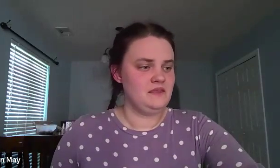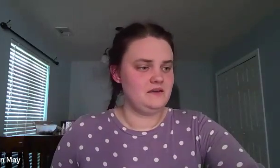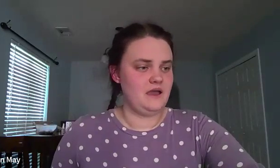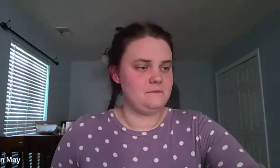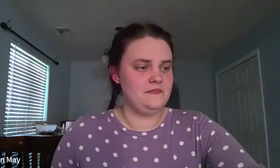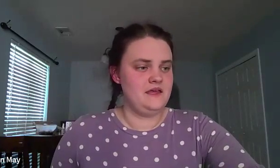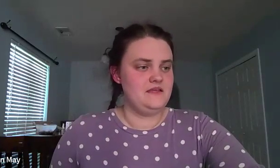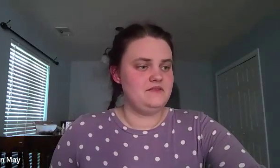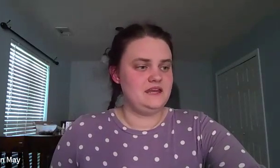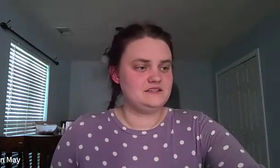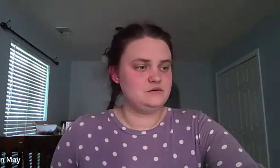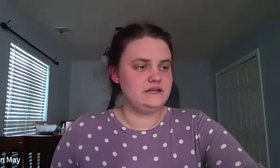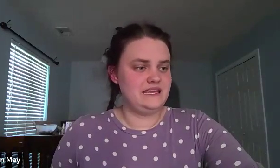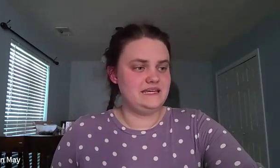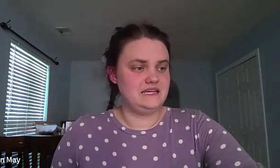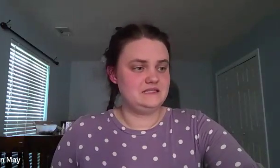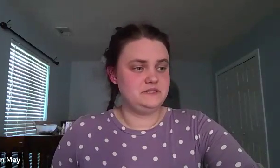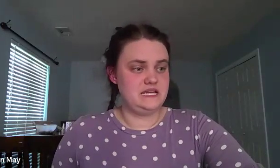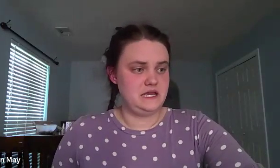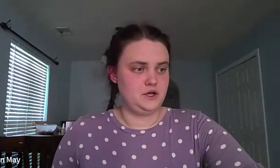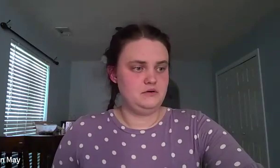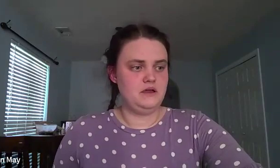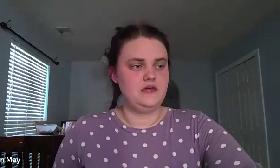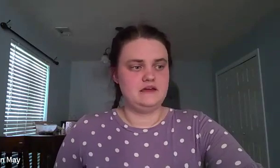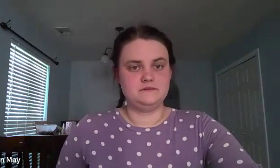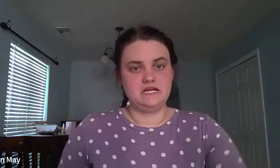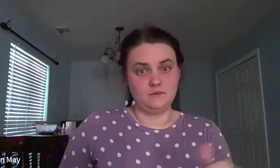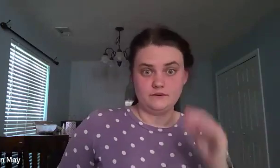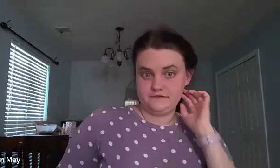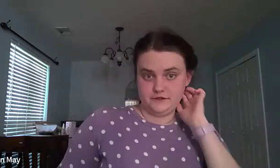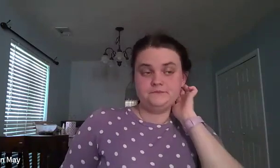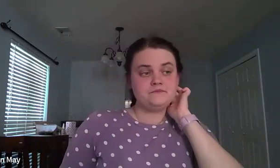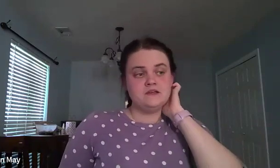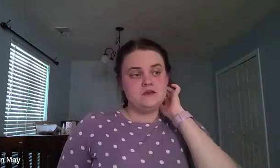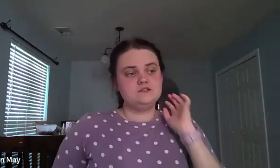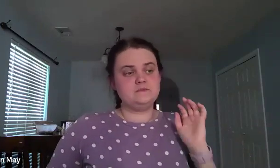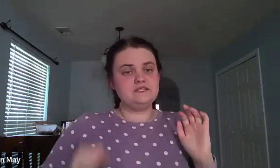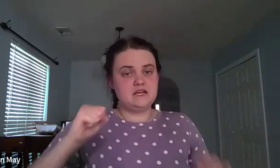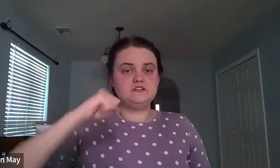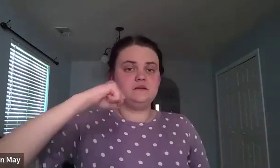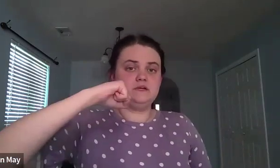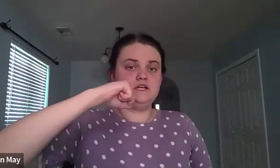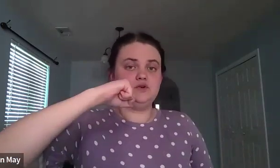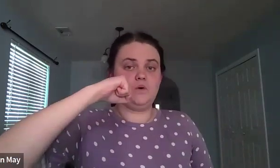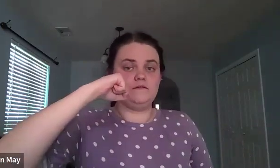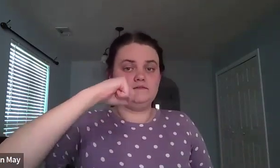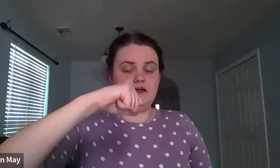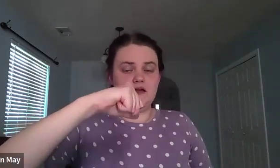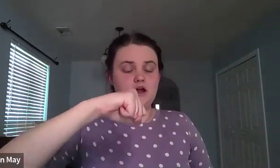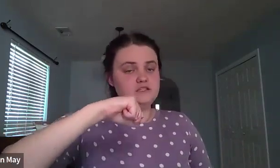Okay. The next one is potato, and then after potato, we'll review. So potato is going to be your non-dominant.